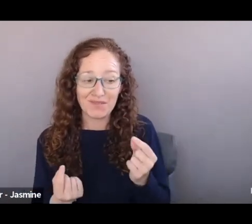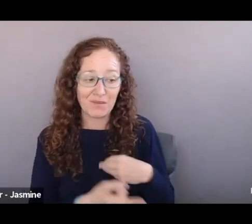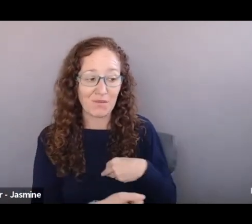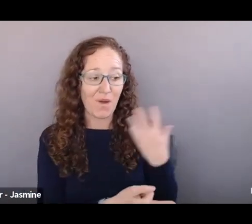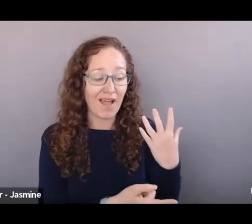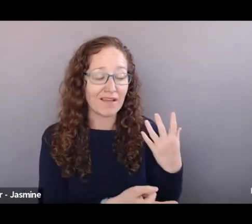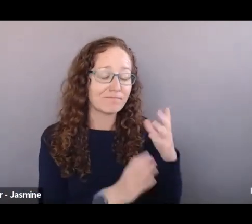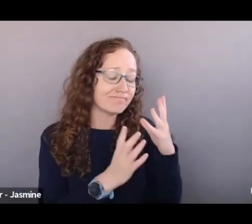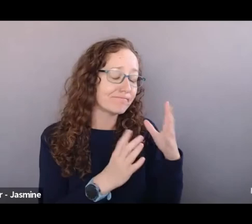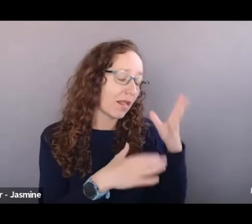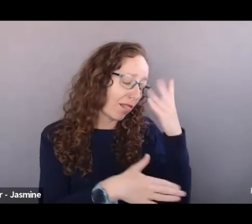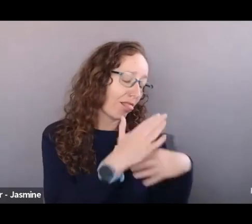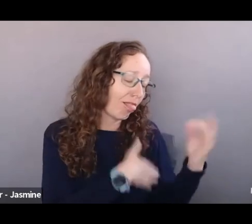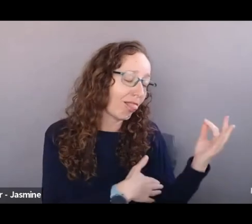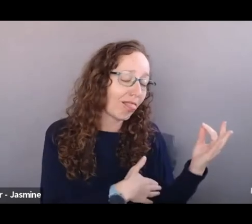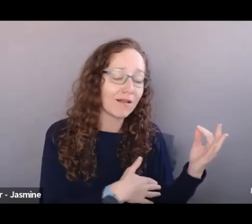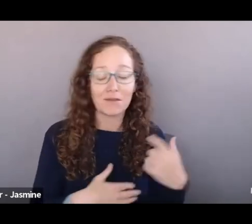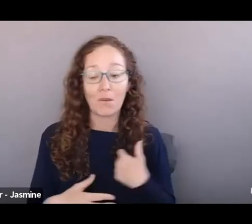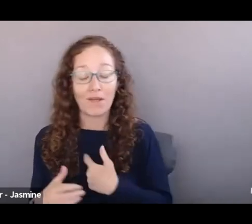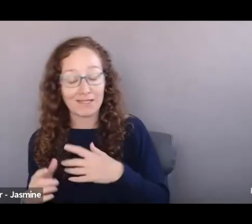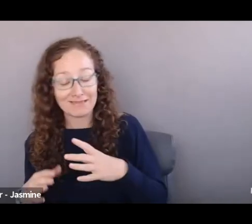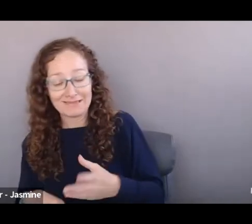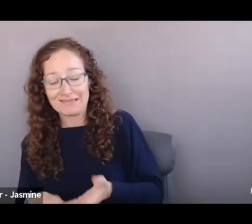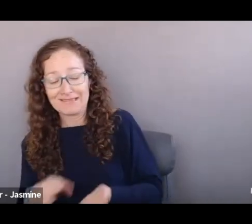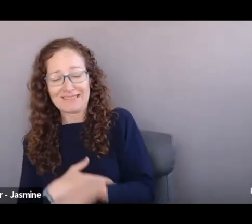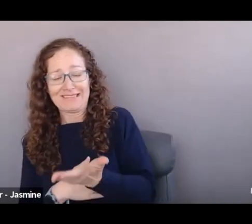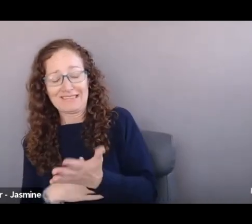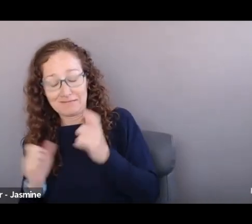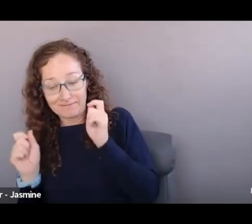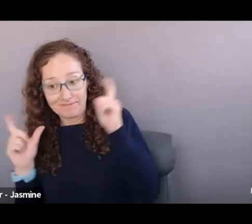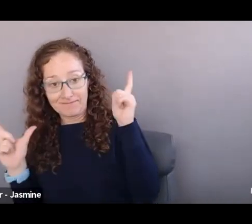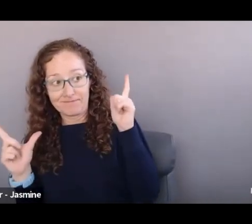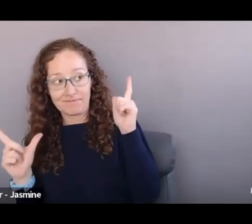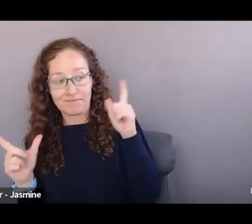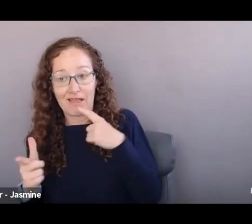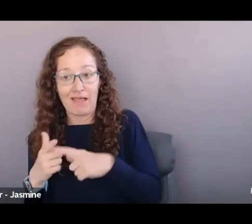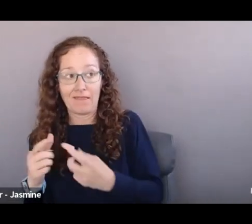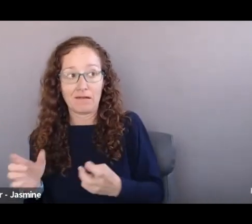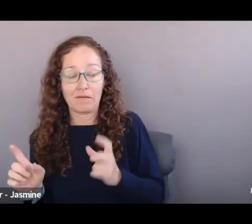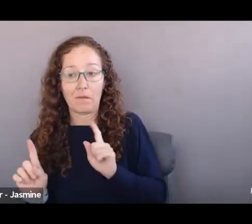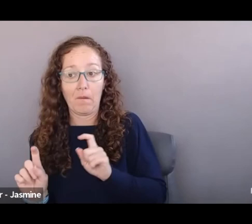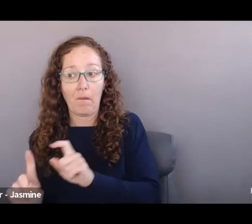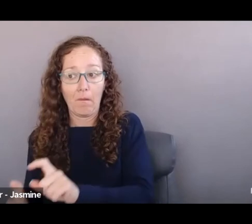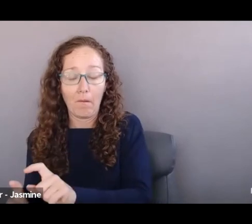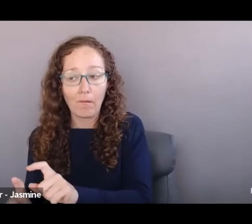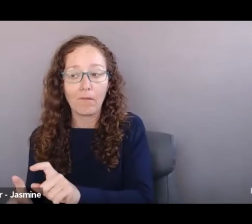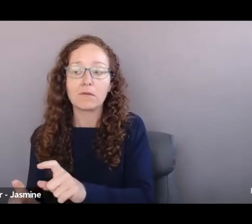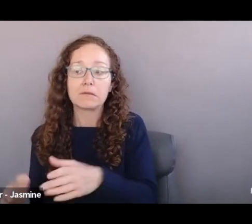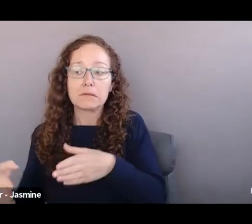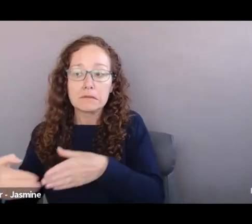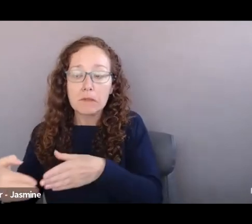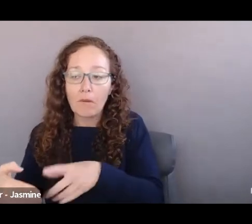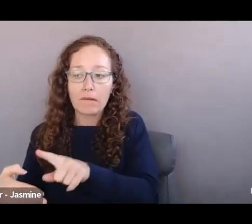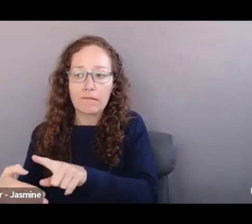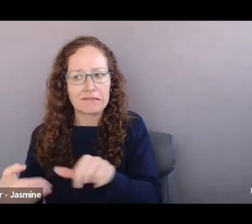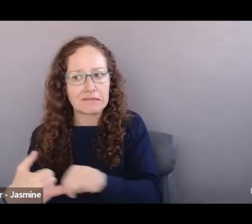dark, often dangerous street corners, waiting for the daylight and the yellow school bus to come and to usher us into a